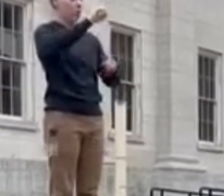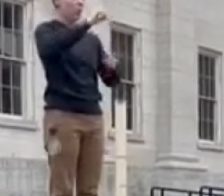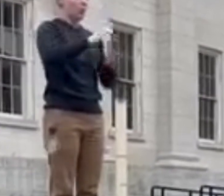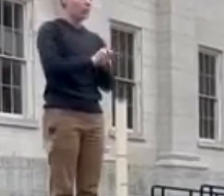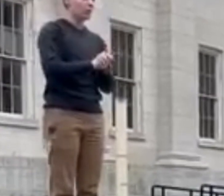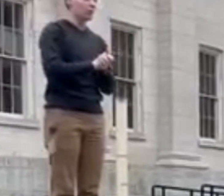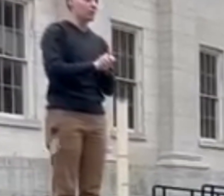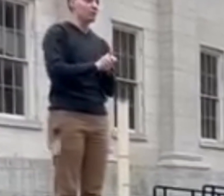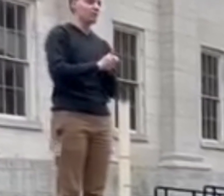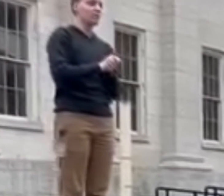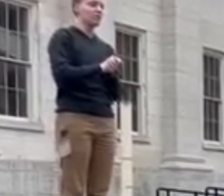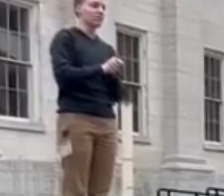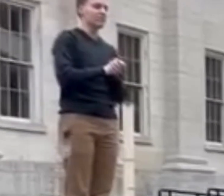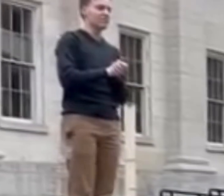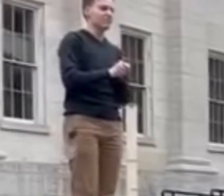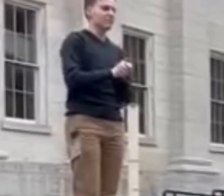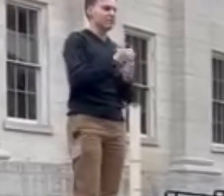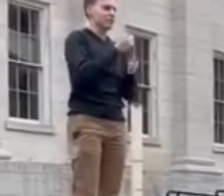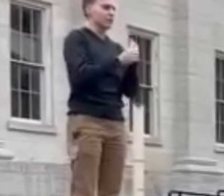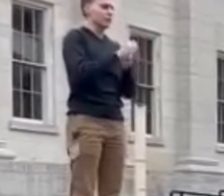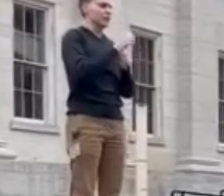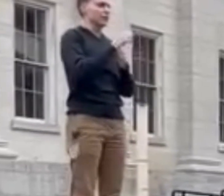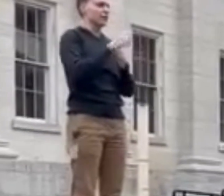I forgot what district you're from.